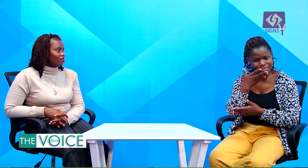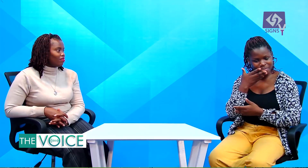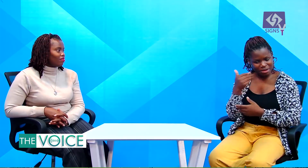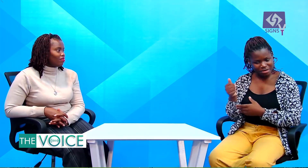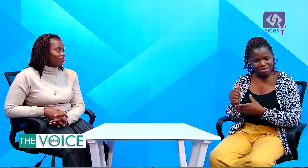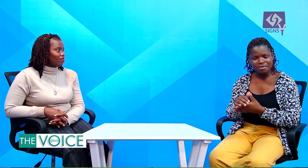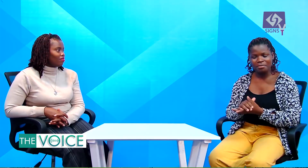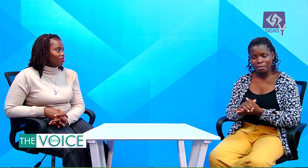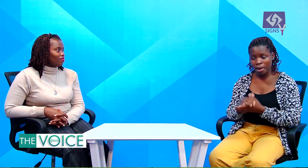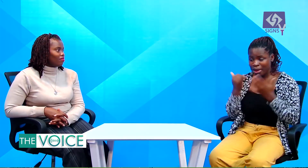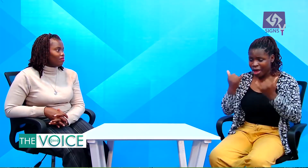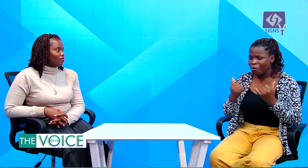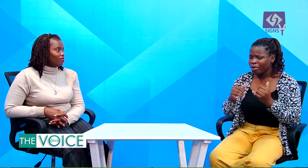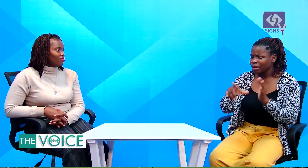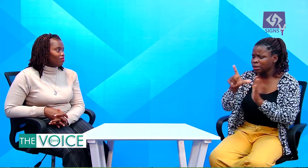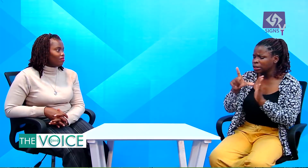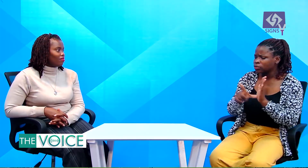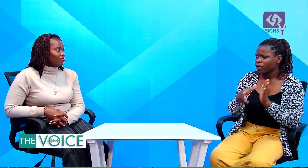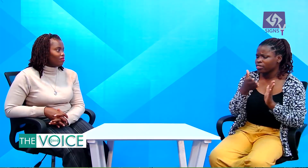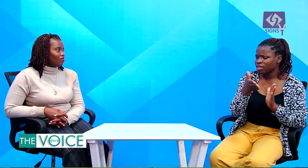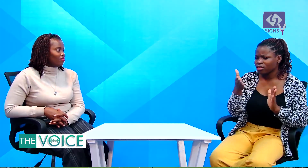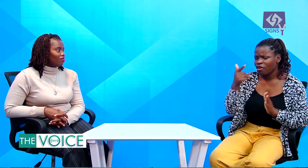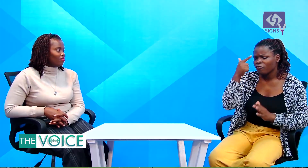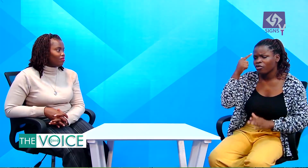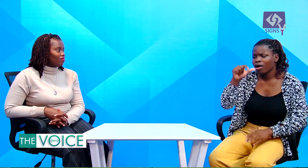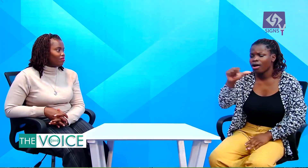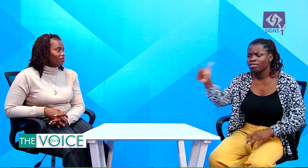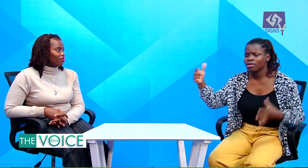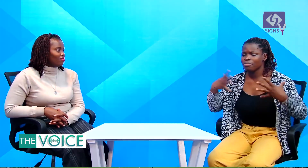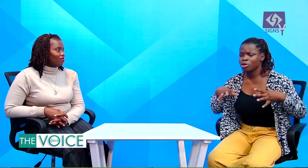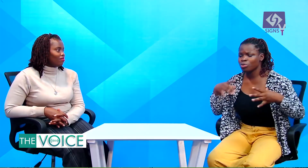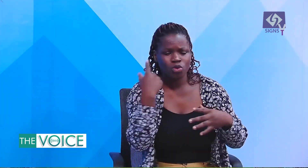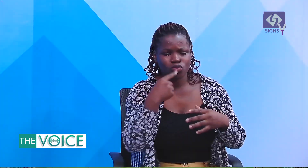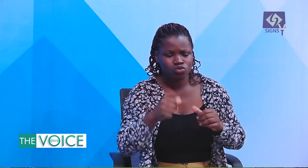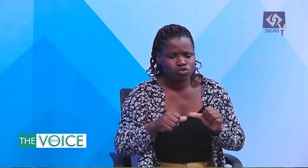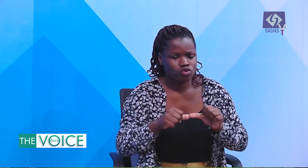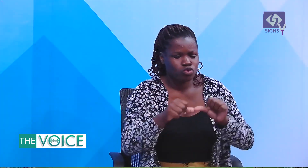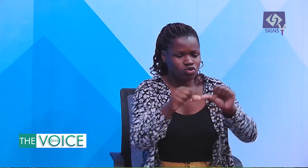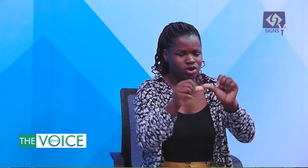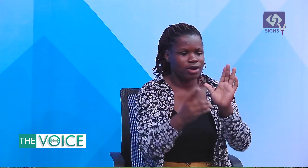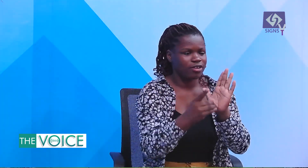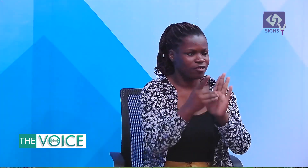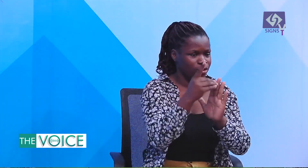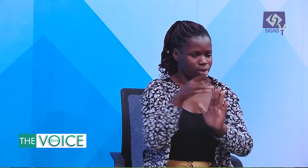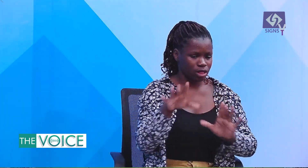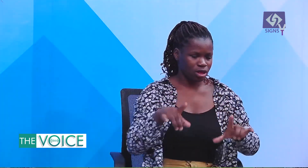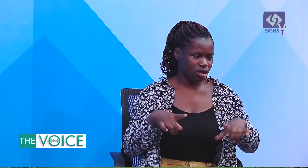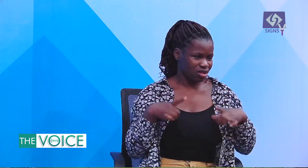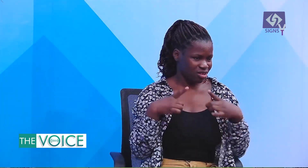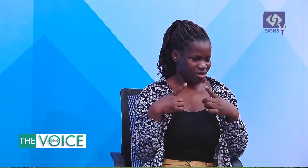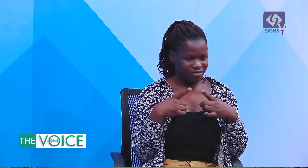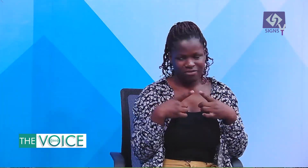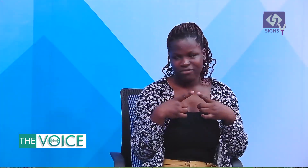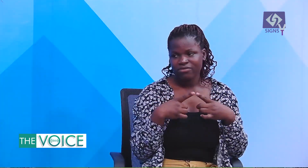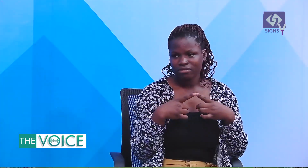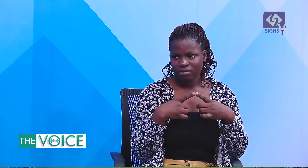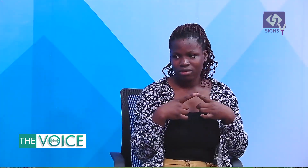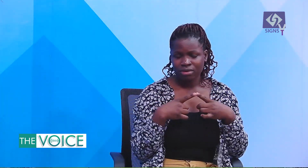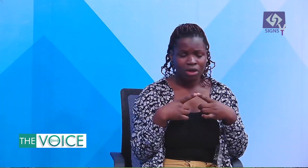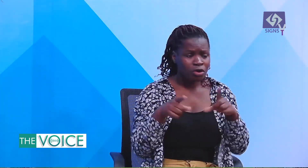a lot for yourself, and they'll really want to emulate you, and that will actually be good for the other people who are coming